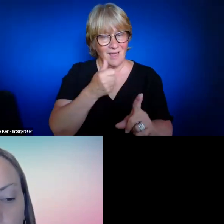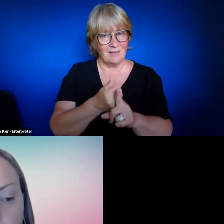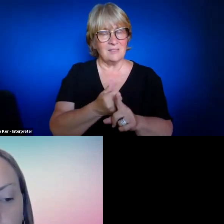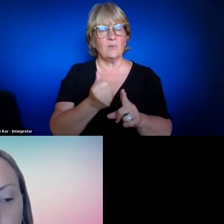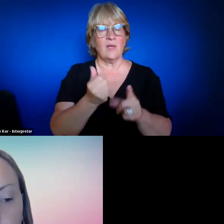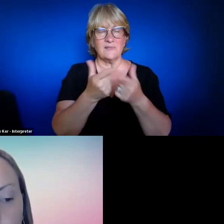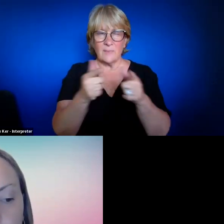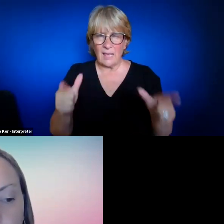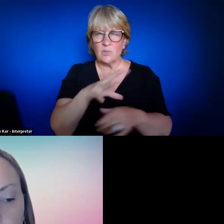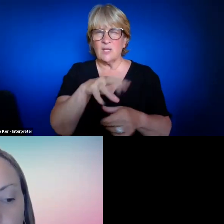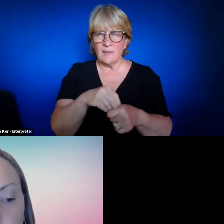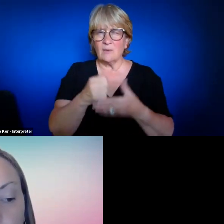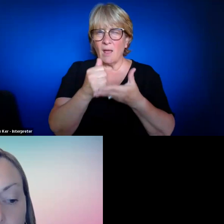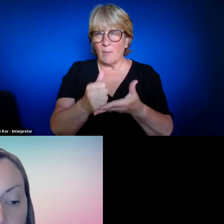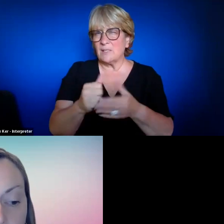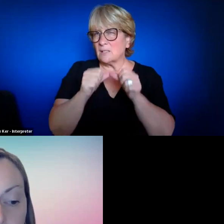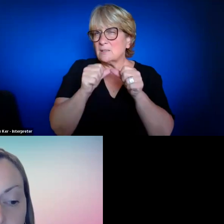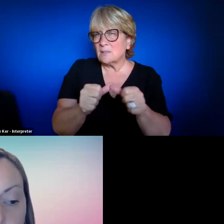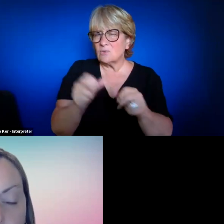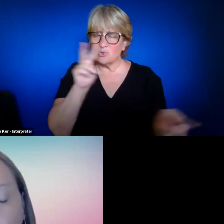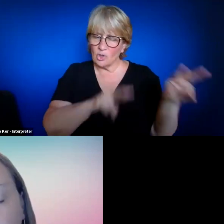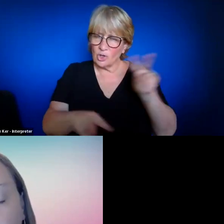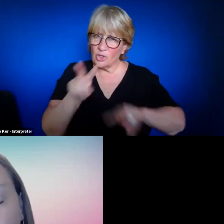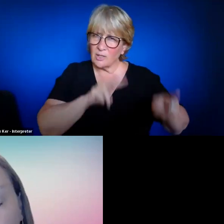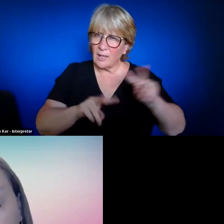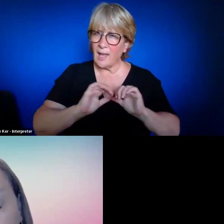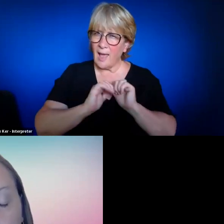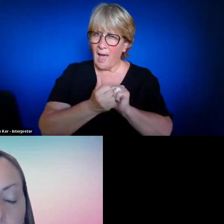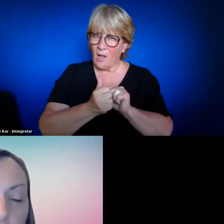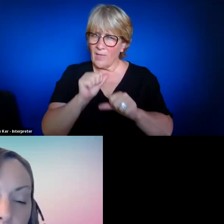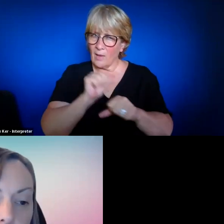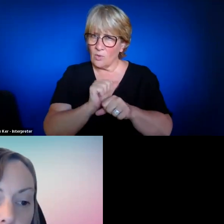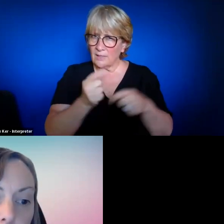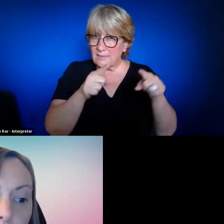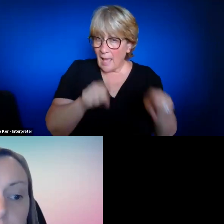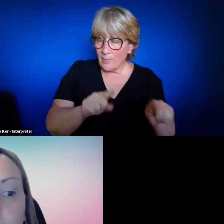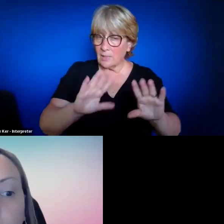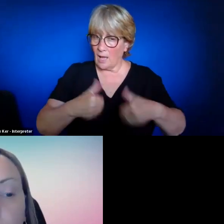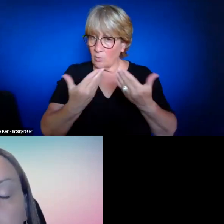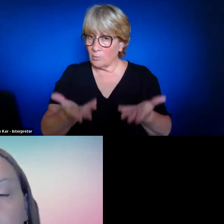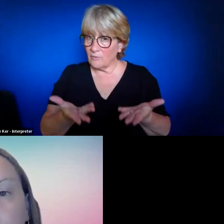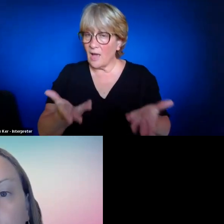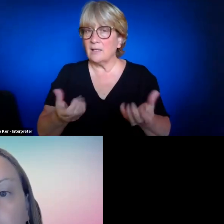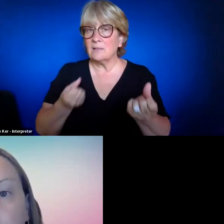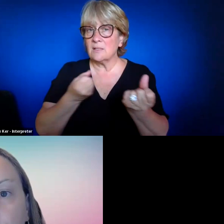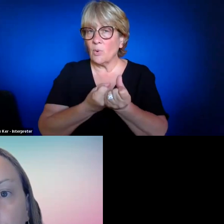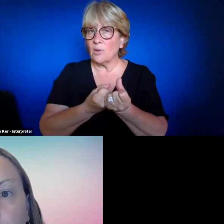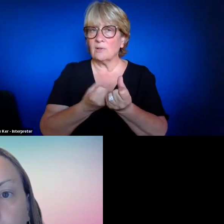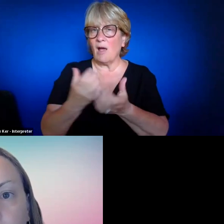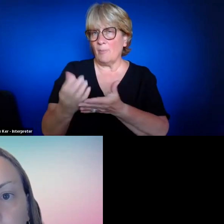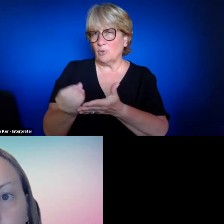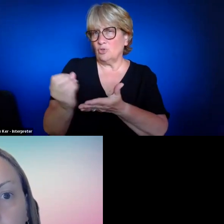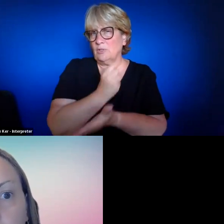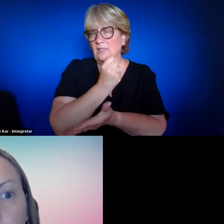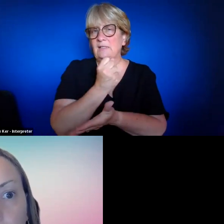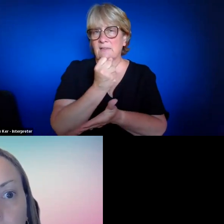continue to look at how that work is happening, how we're providing supports, and what are opportunities for enhanced support for